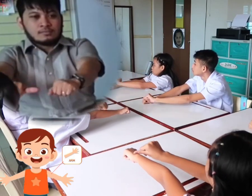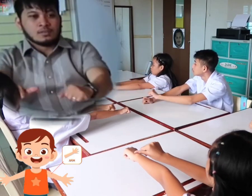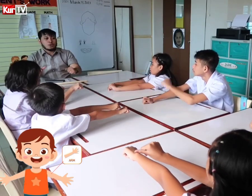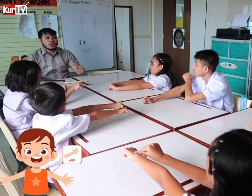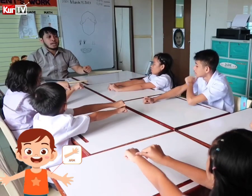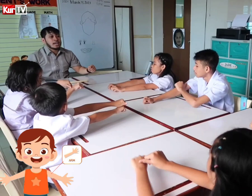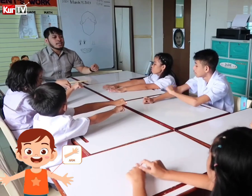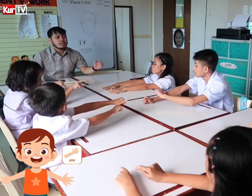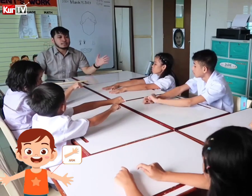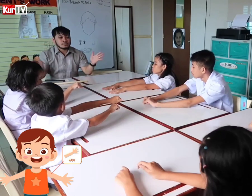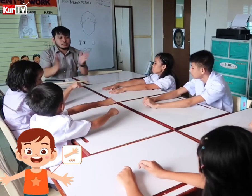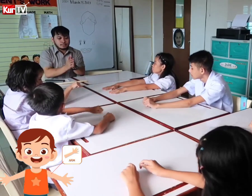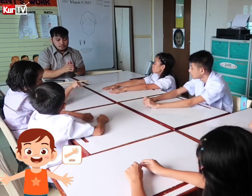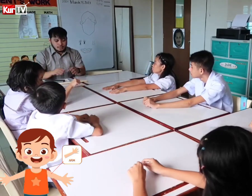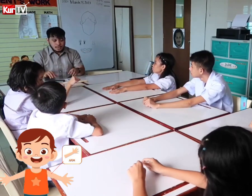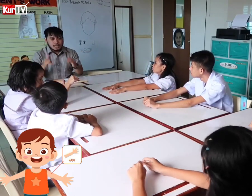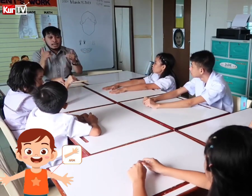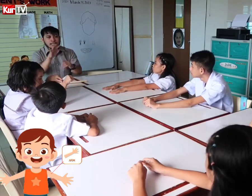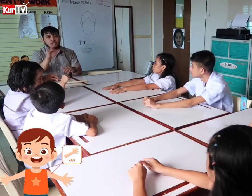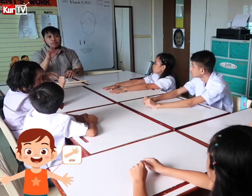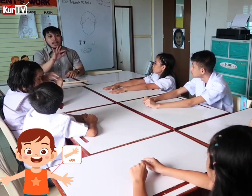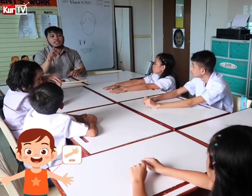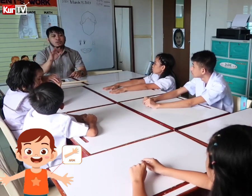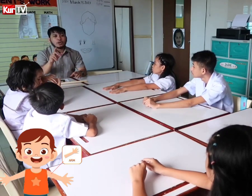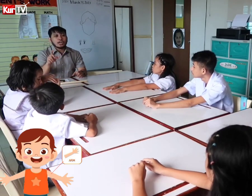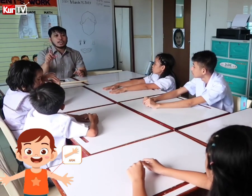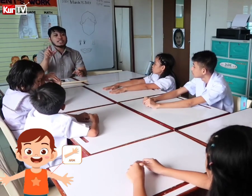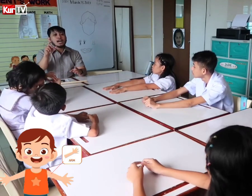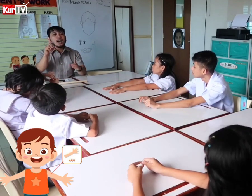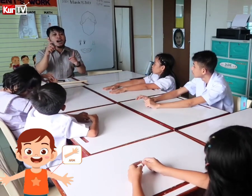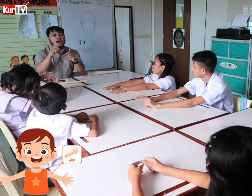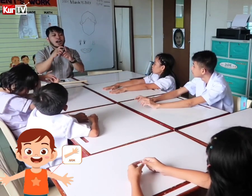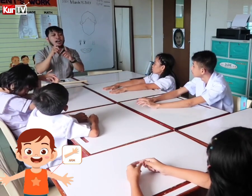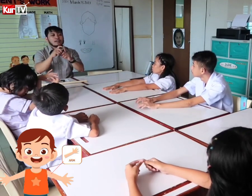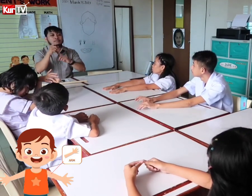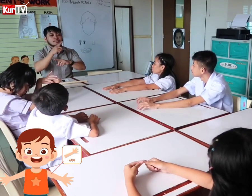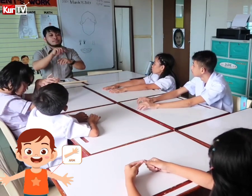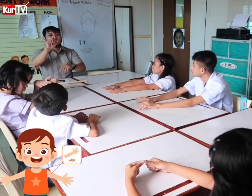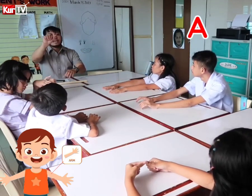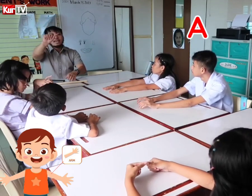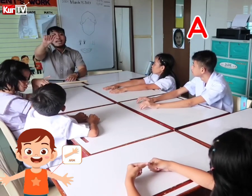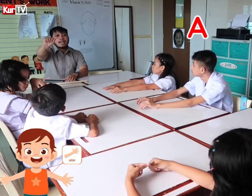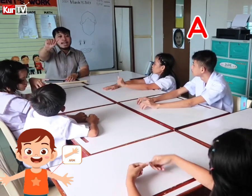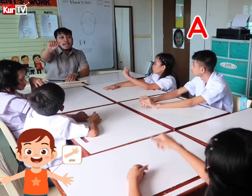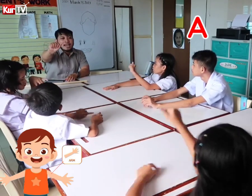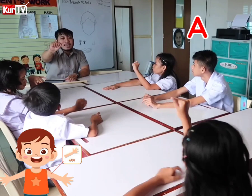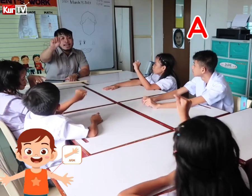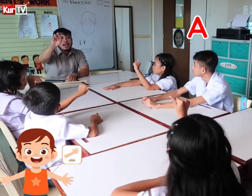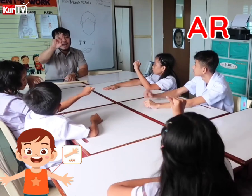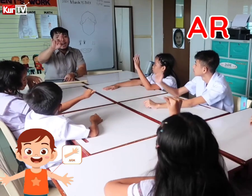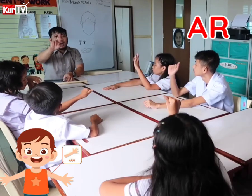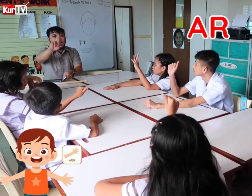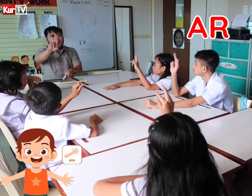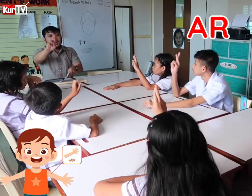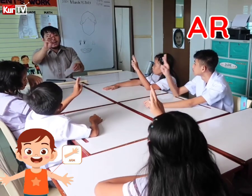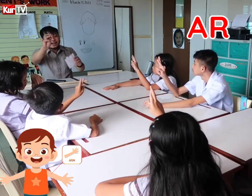Okay. Let's spell the word arm. A. R.